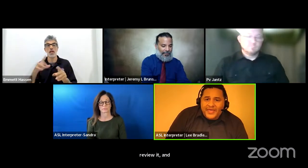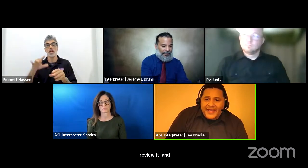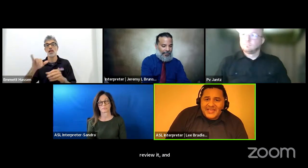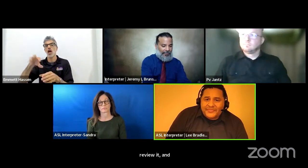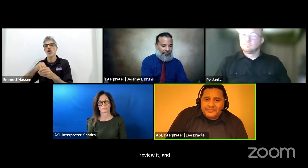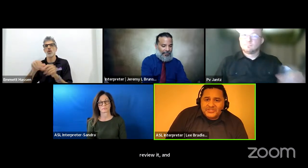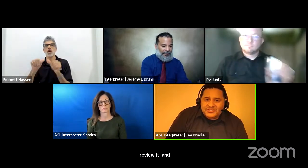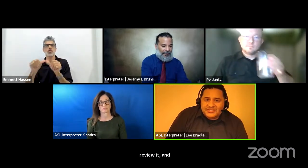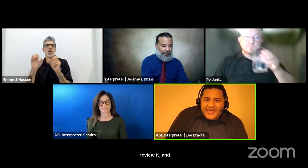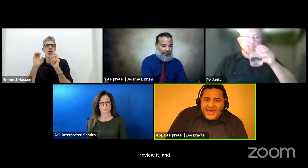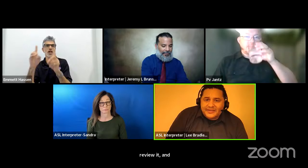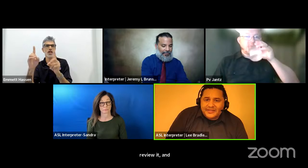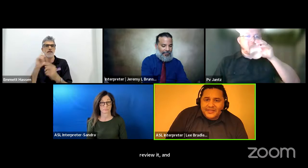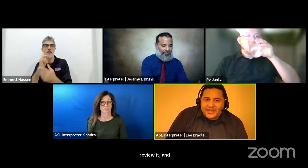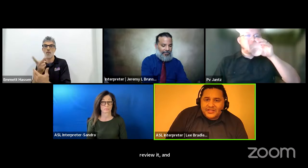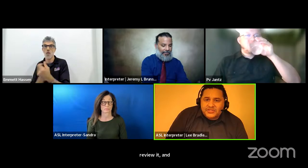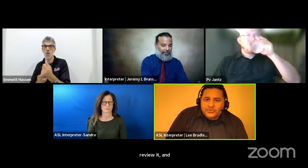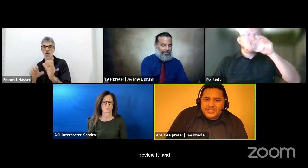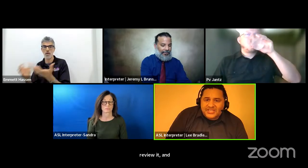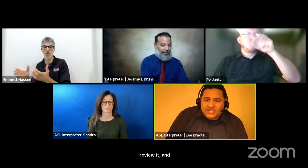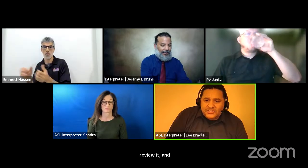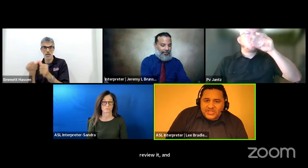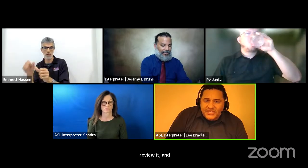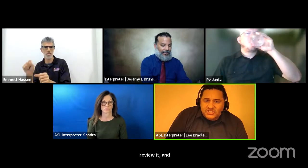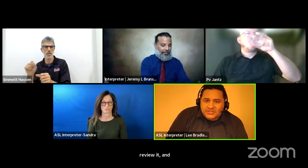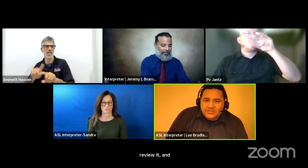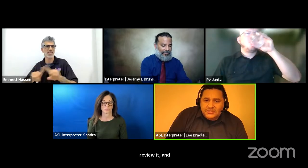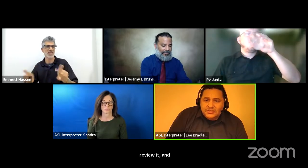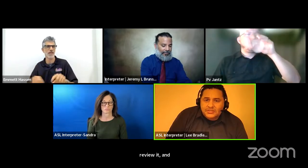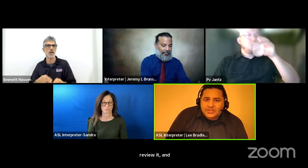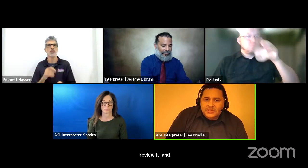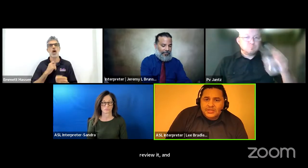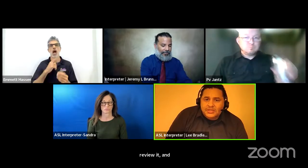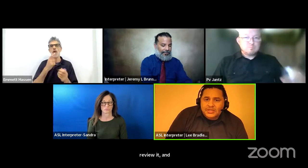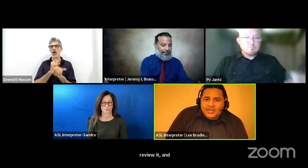So that's how the commission does that. And that includes continuing education.